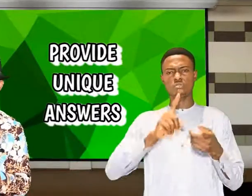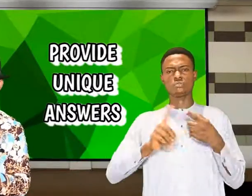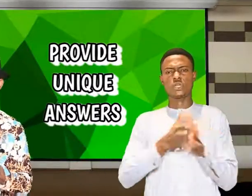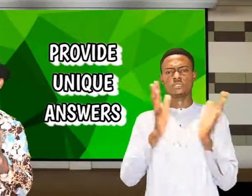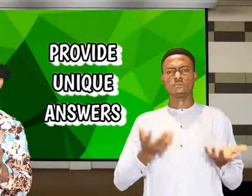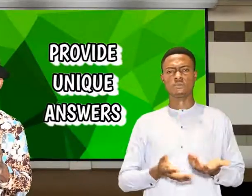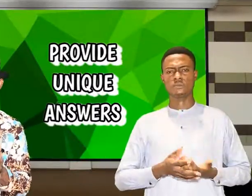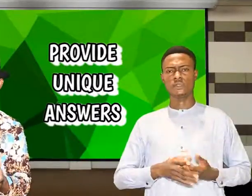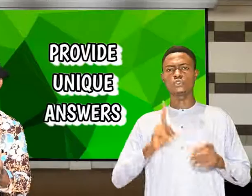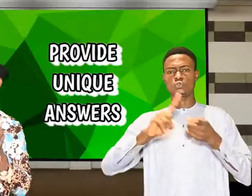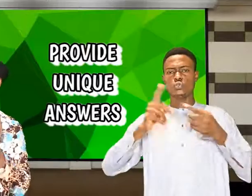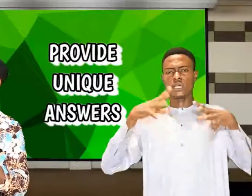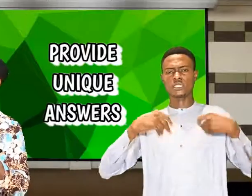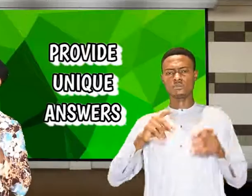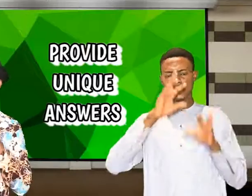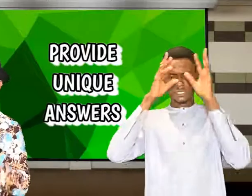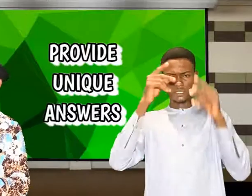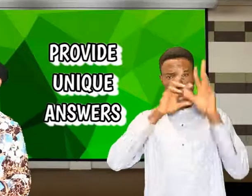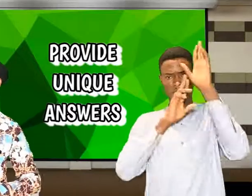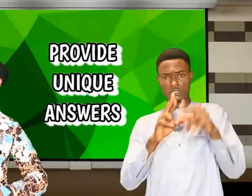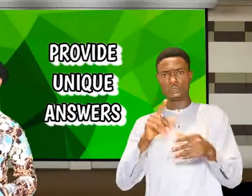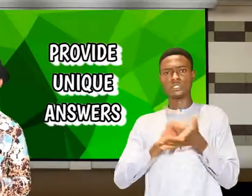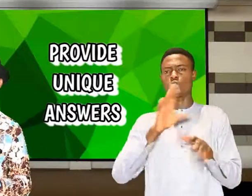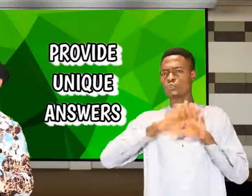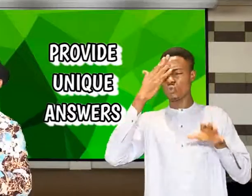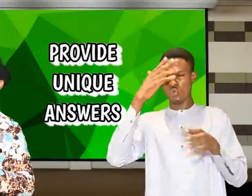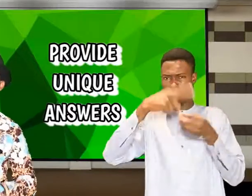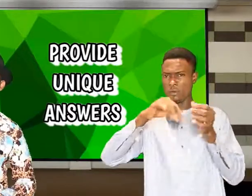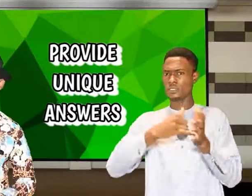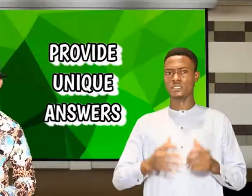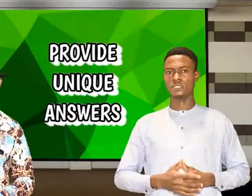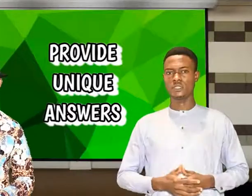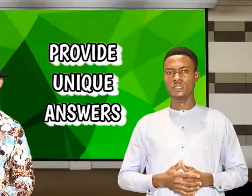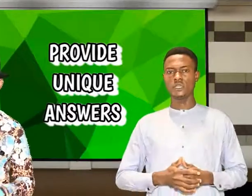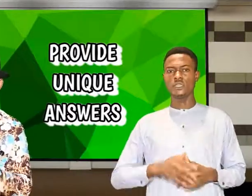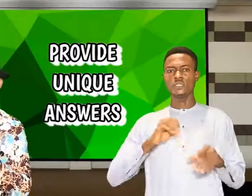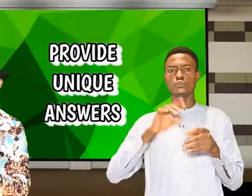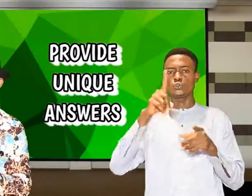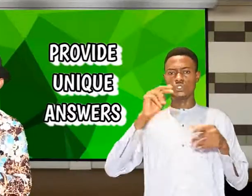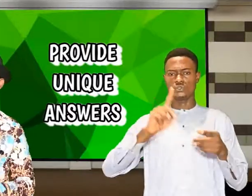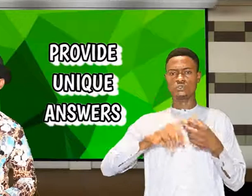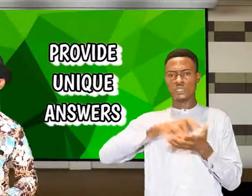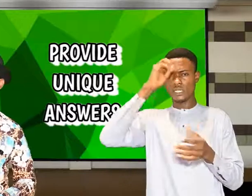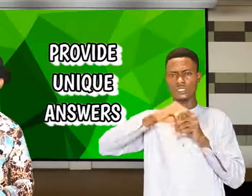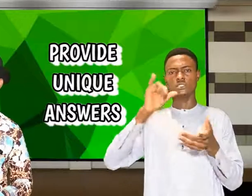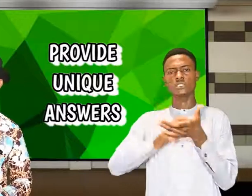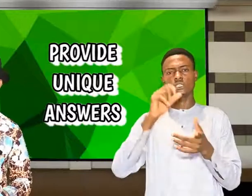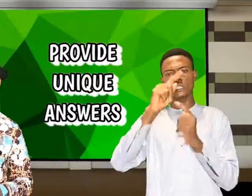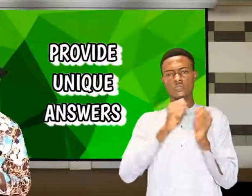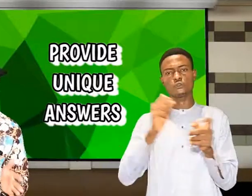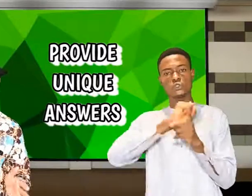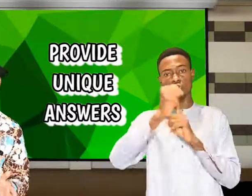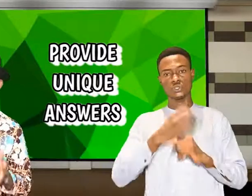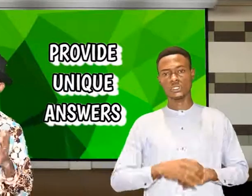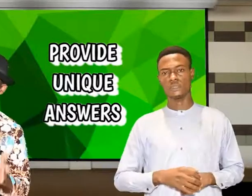have the answer. Accept respectfully that you are unaware, yet willing to learn in such situations. Don't make any educated guesses